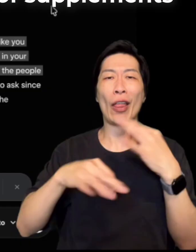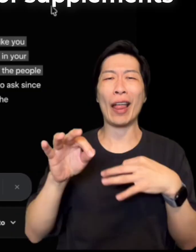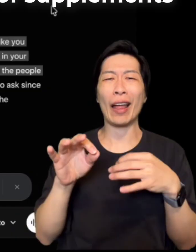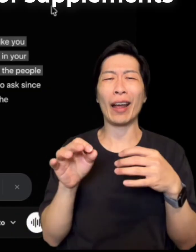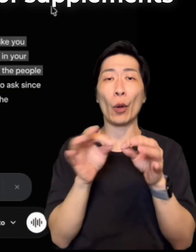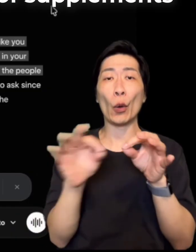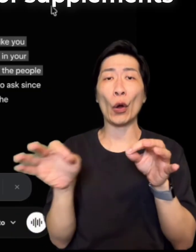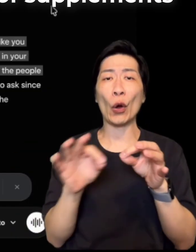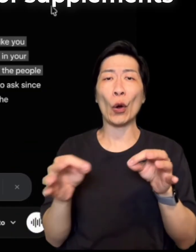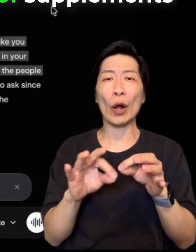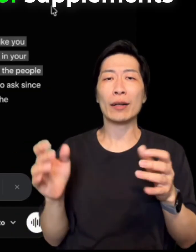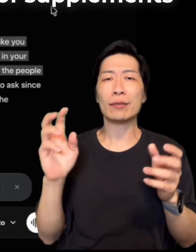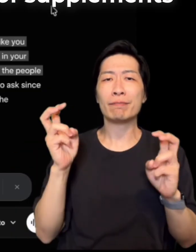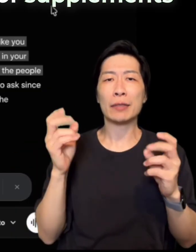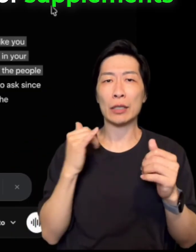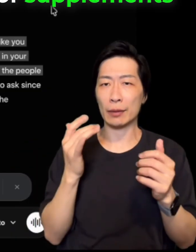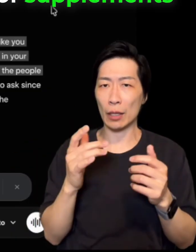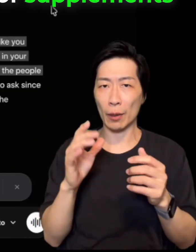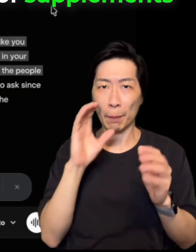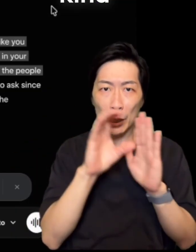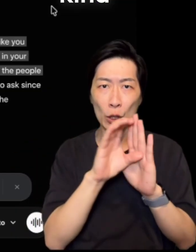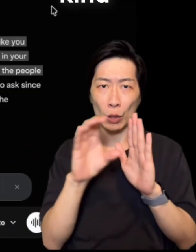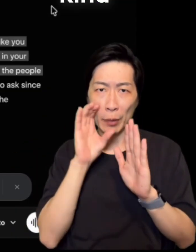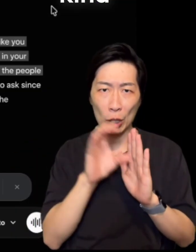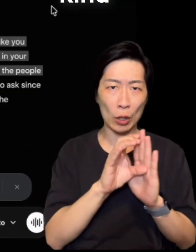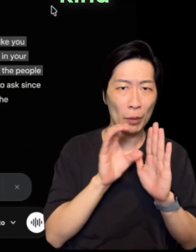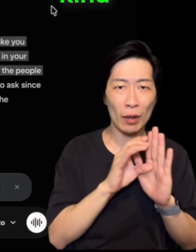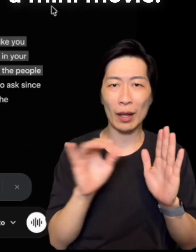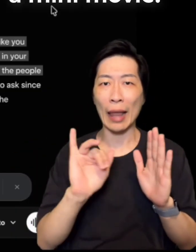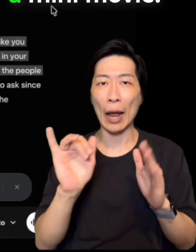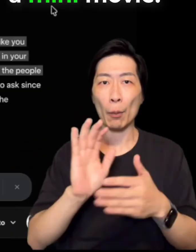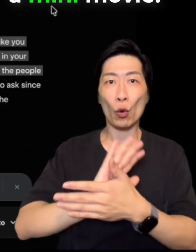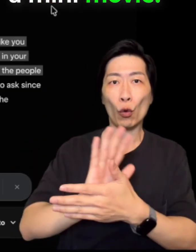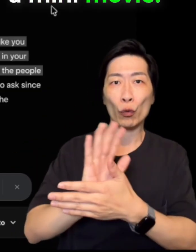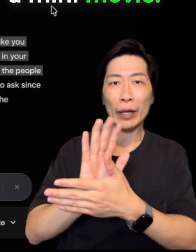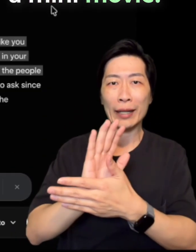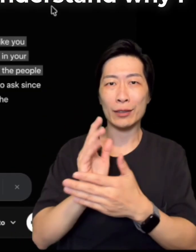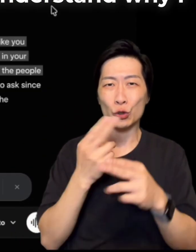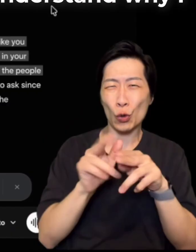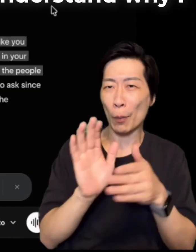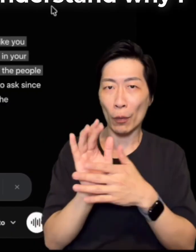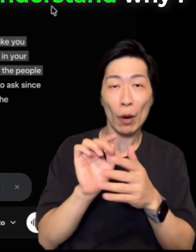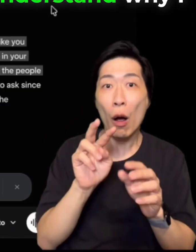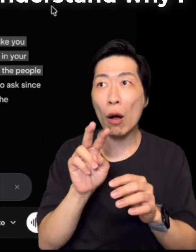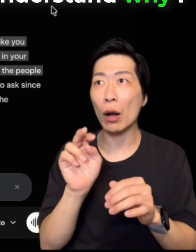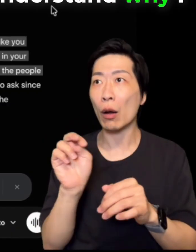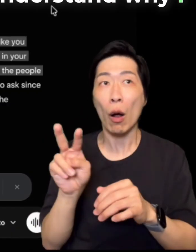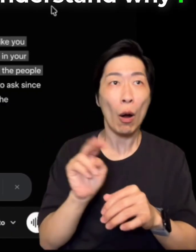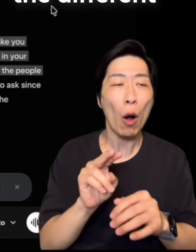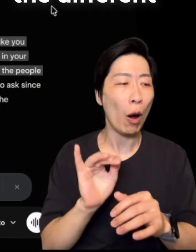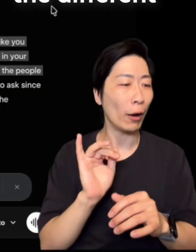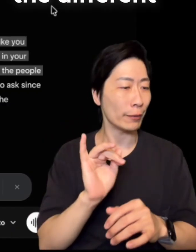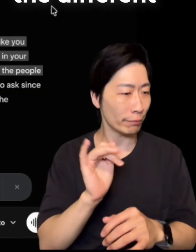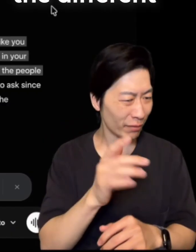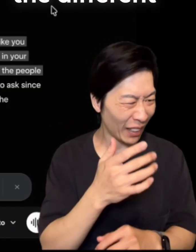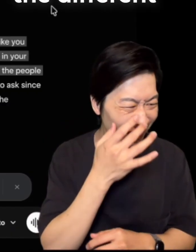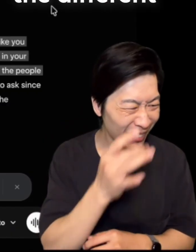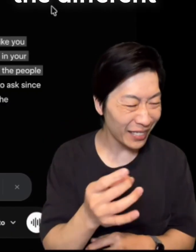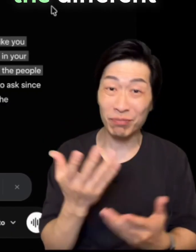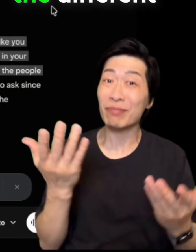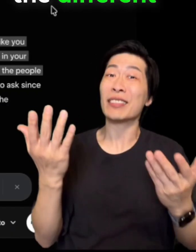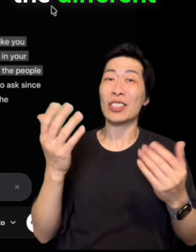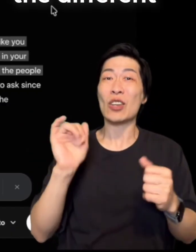images, kind of supplements the information, kind of like a mini movie. So now you understand why I like to